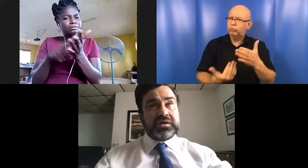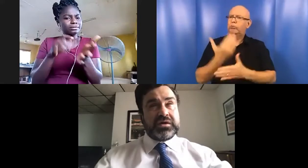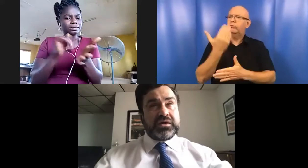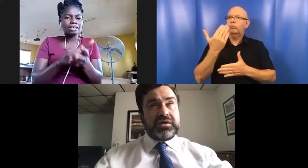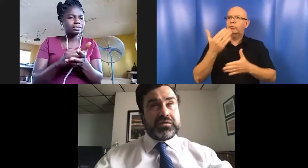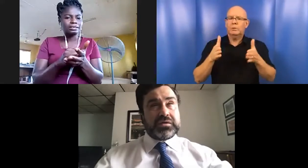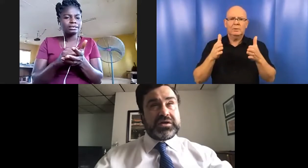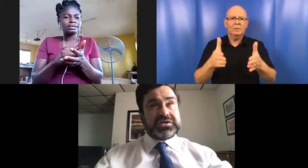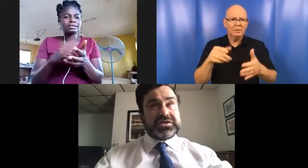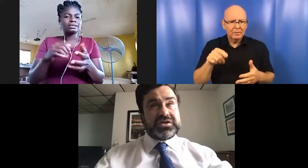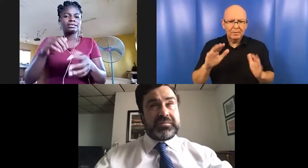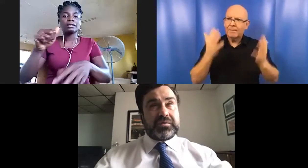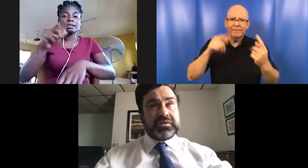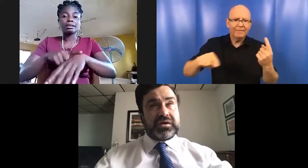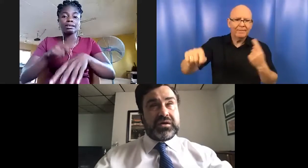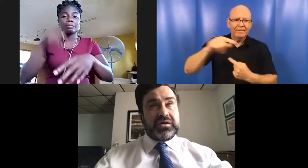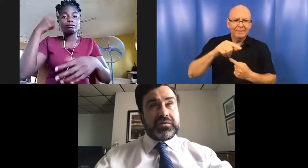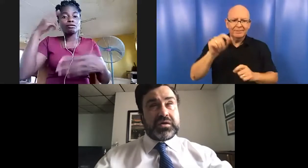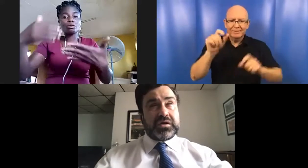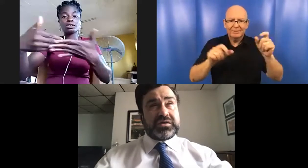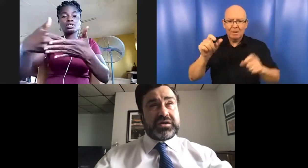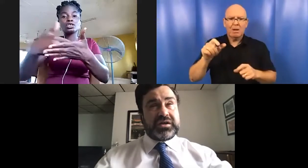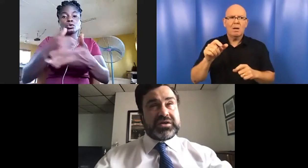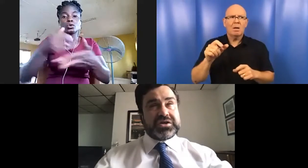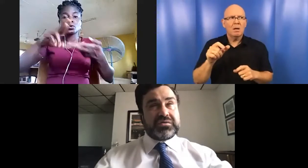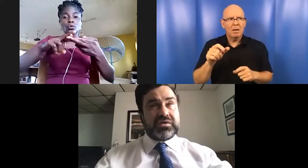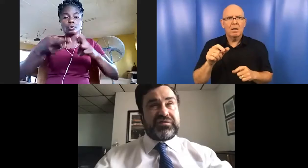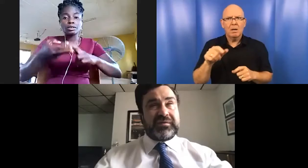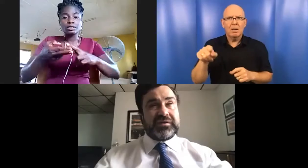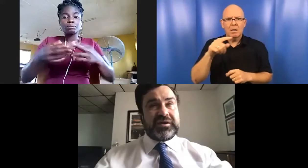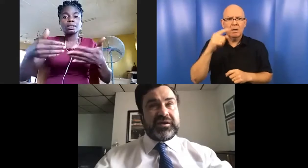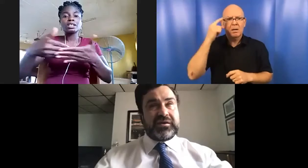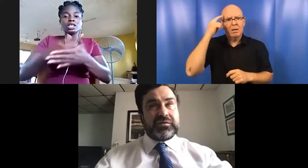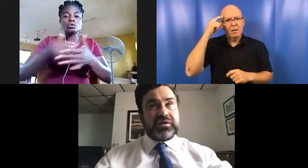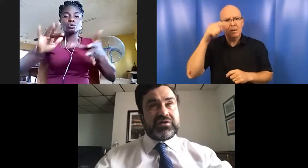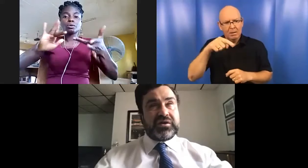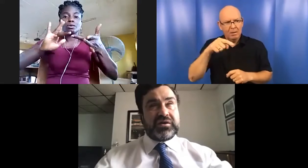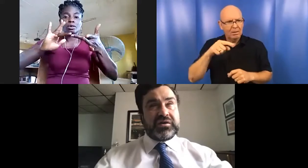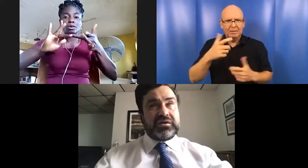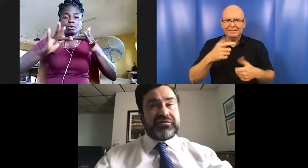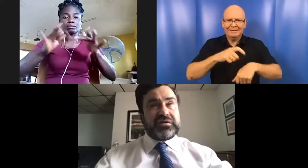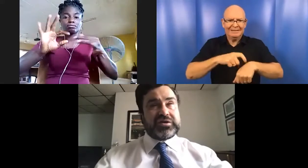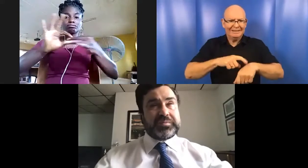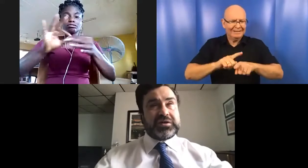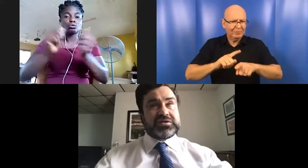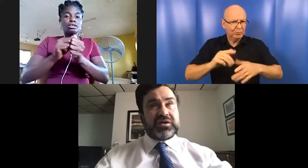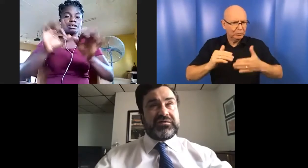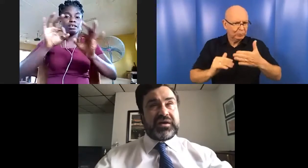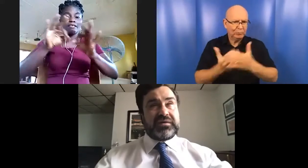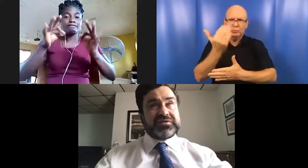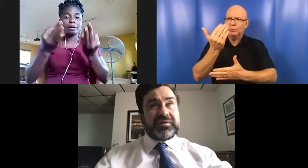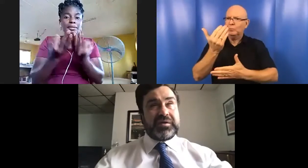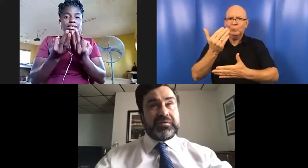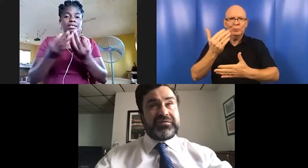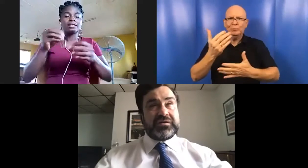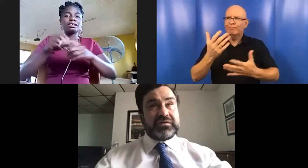for new relationship, or a new connection with family and with different aspects of life.